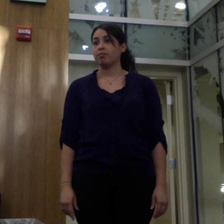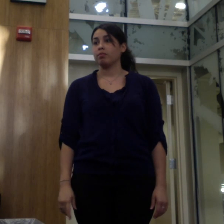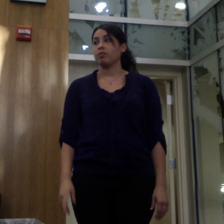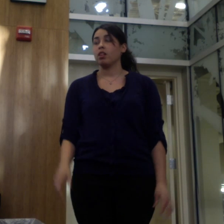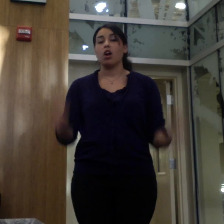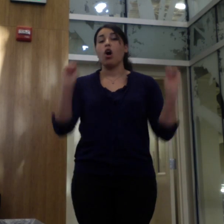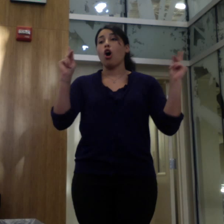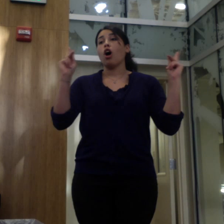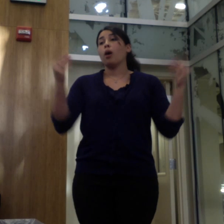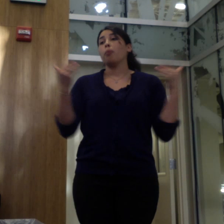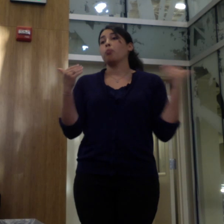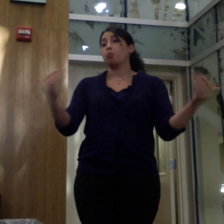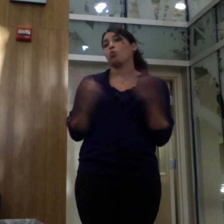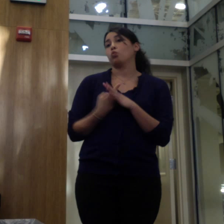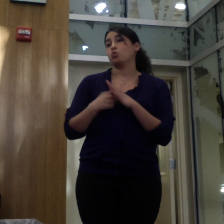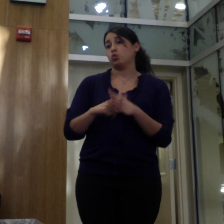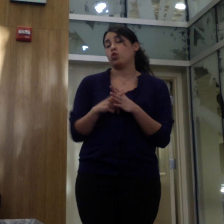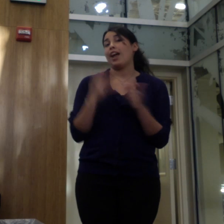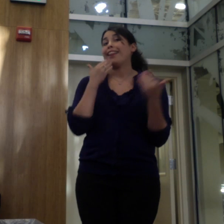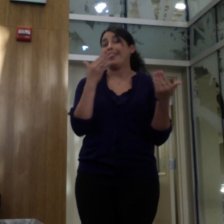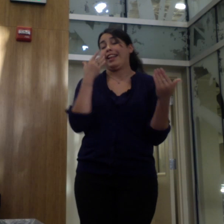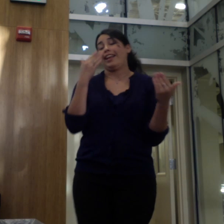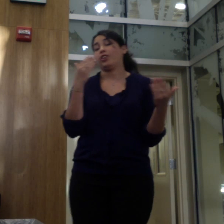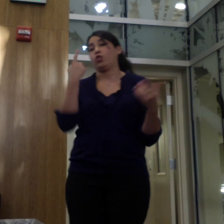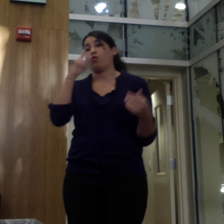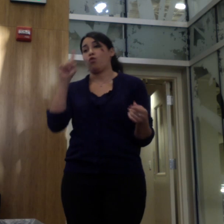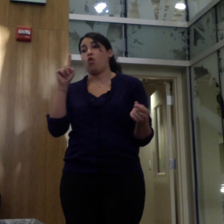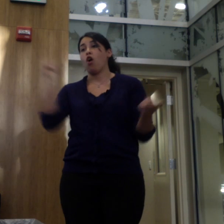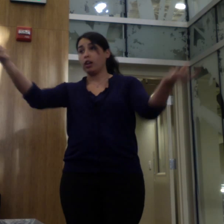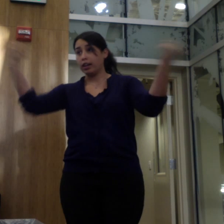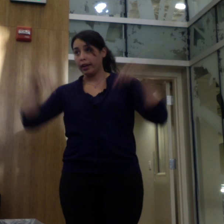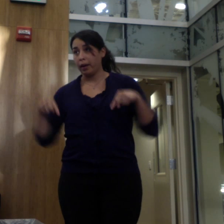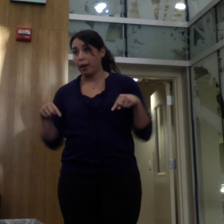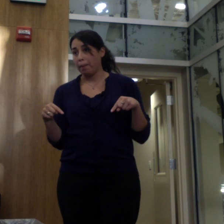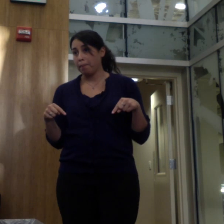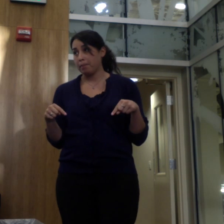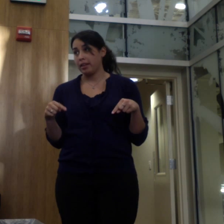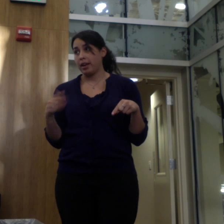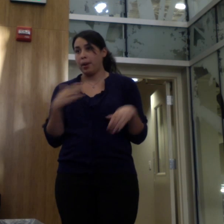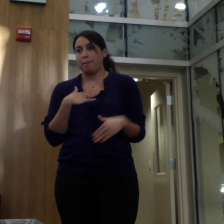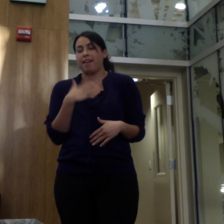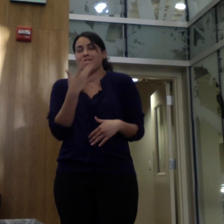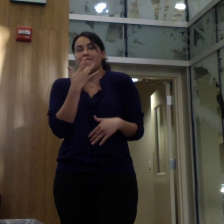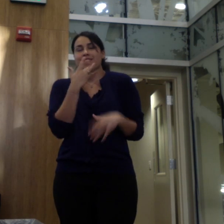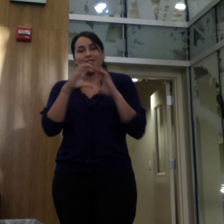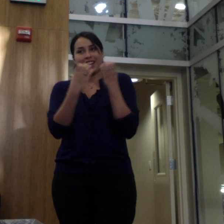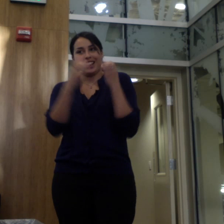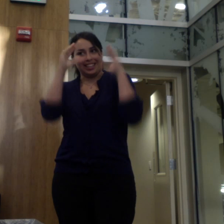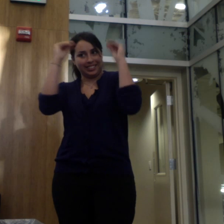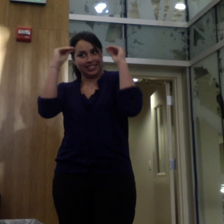guys, I'm going to go ahead and get started. Thank you all very much for coming to one of my favorite classes to